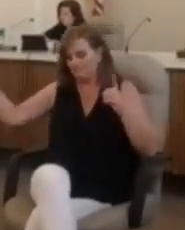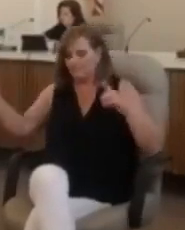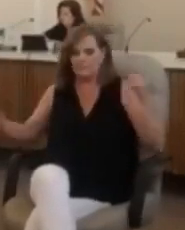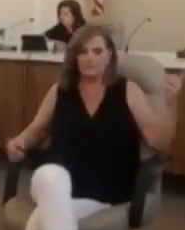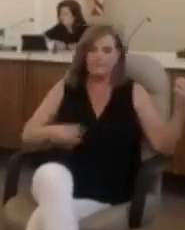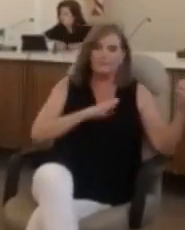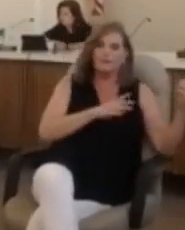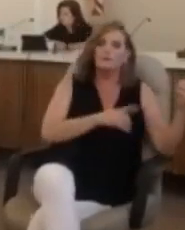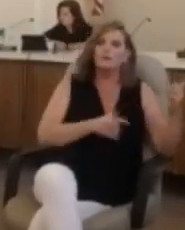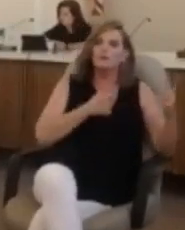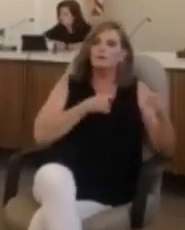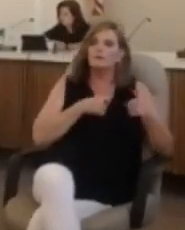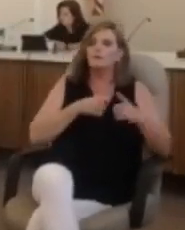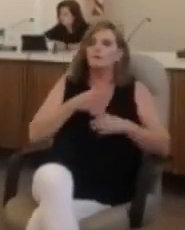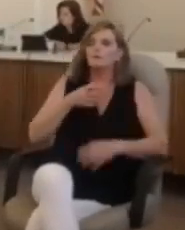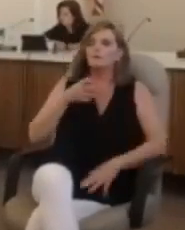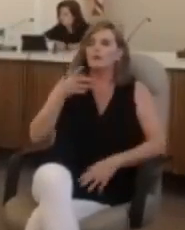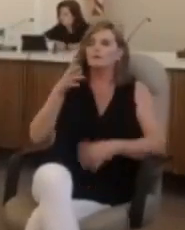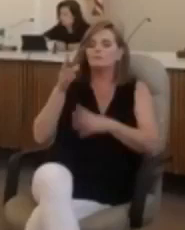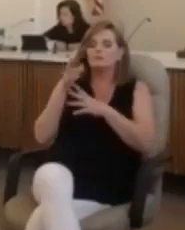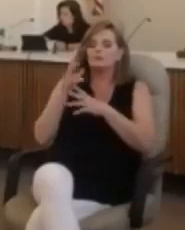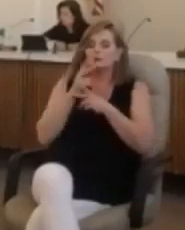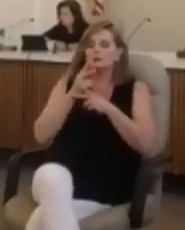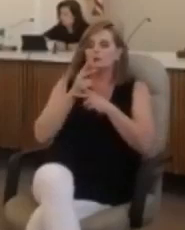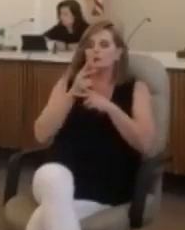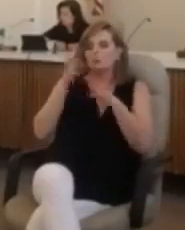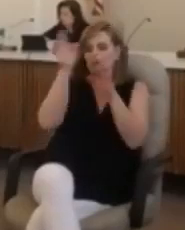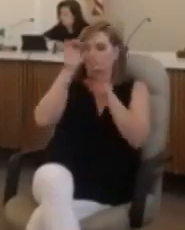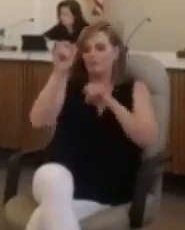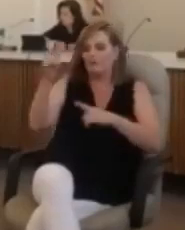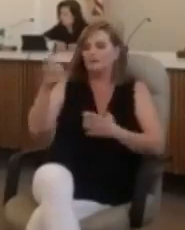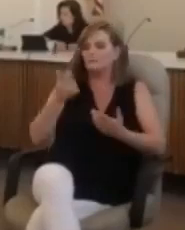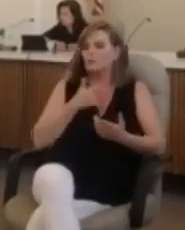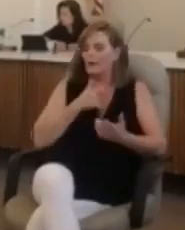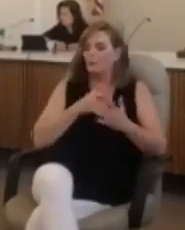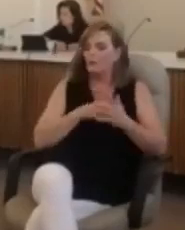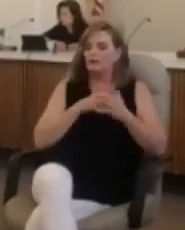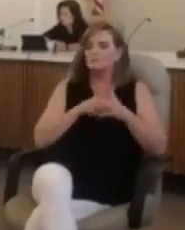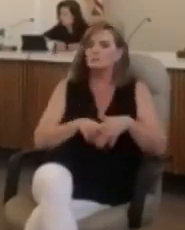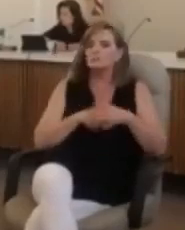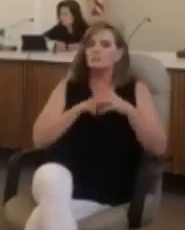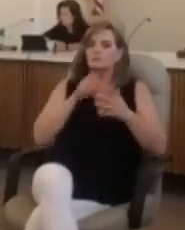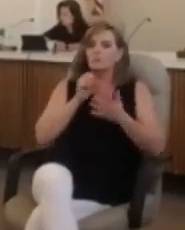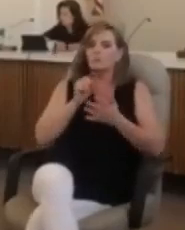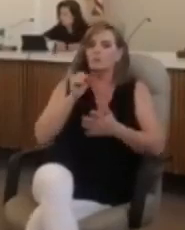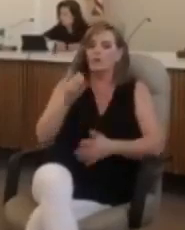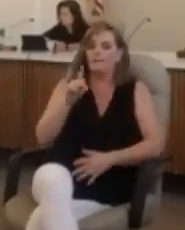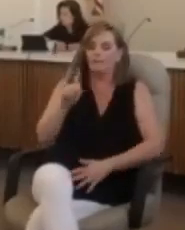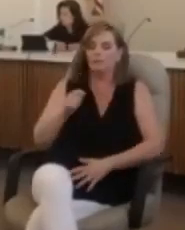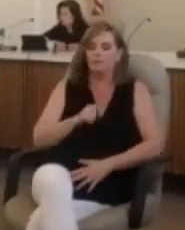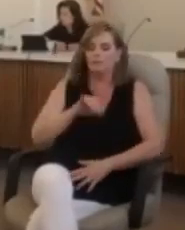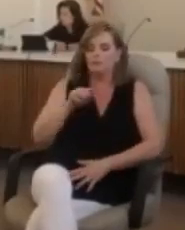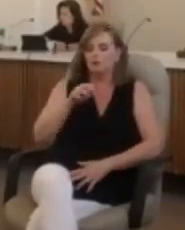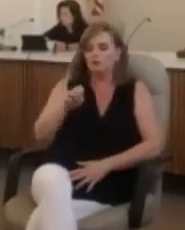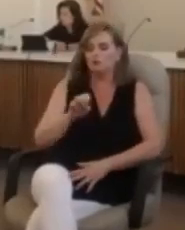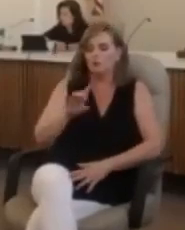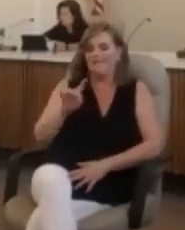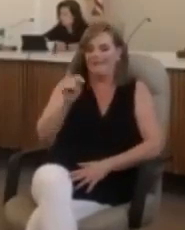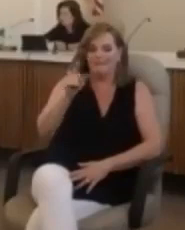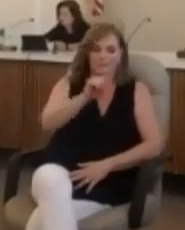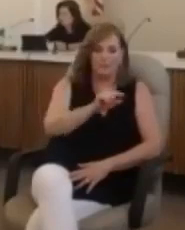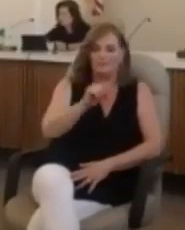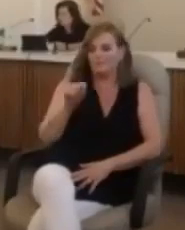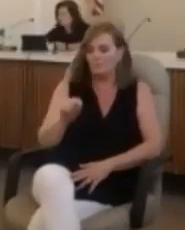Mr. Supervisor, fellow town board members, I'd like to make a motion to approve the June 8th, 2020 town